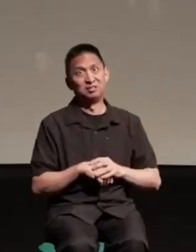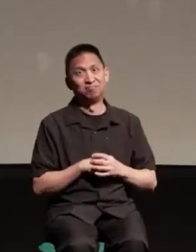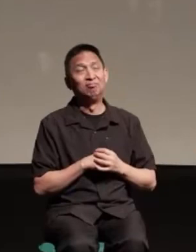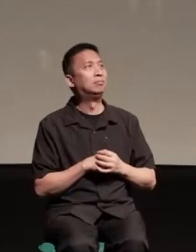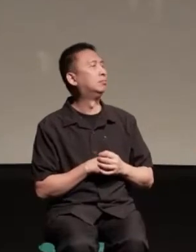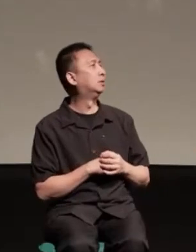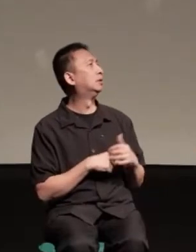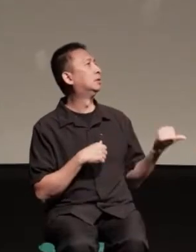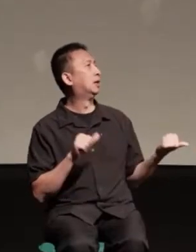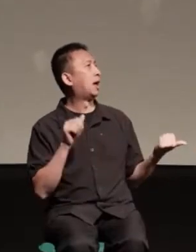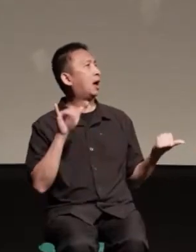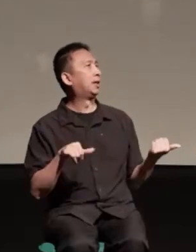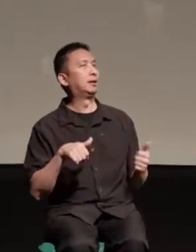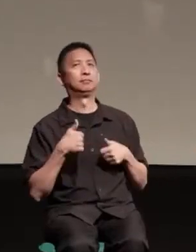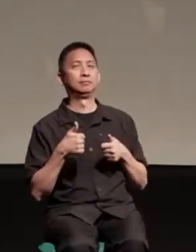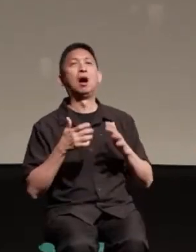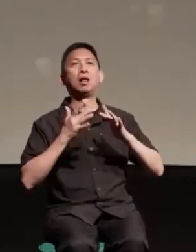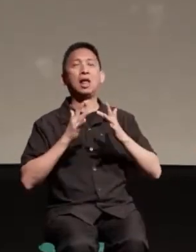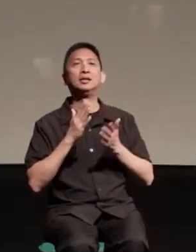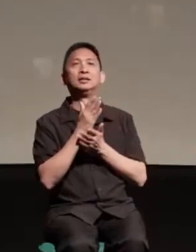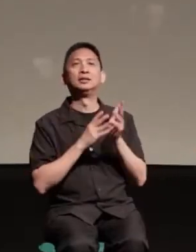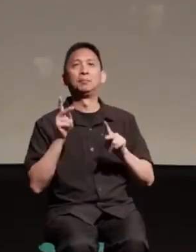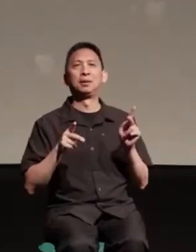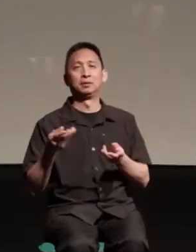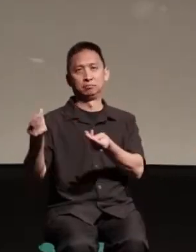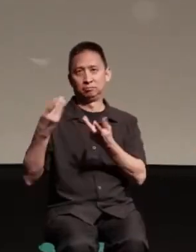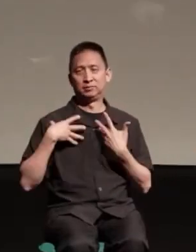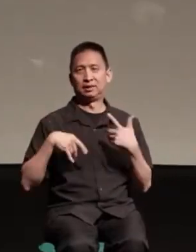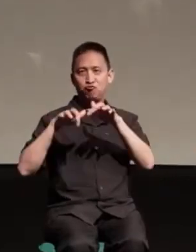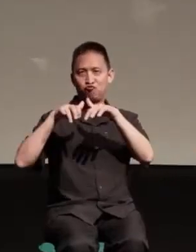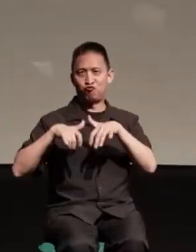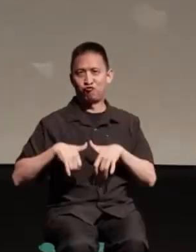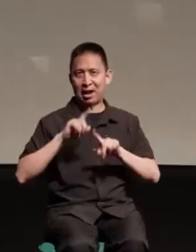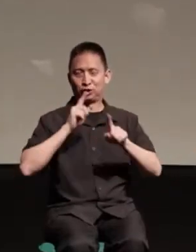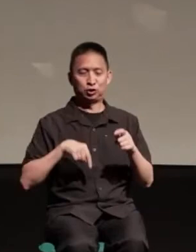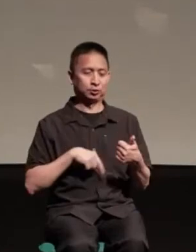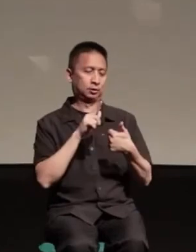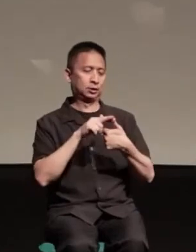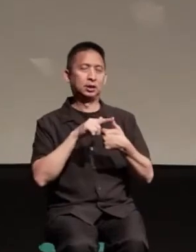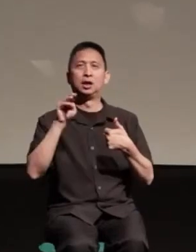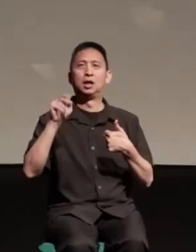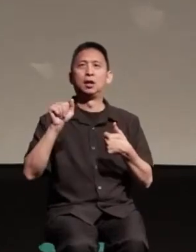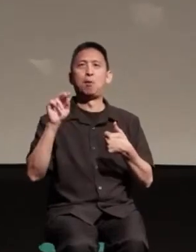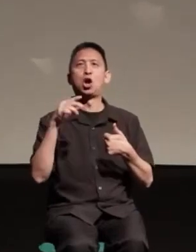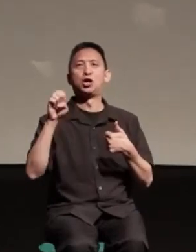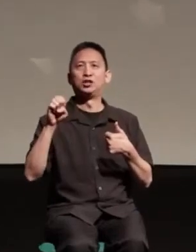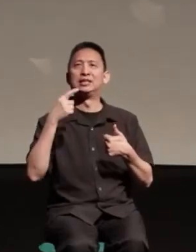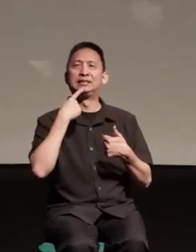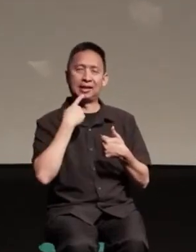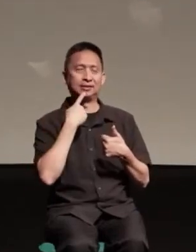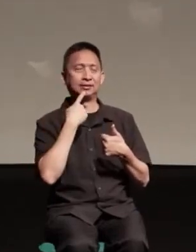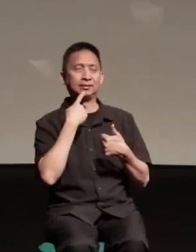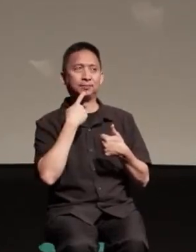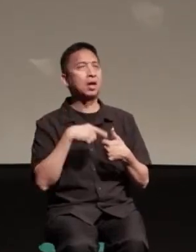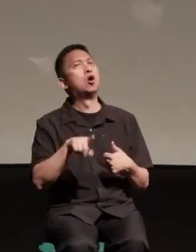Online, we have some answers. Marge Sophinia says,